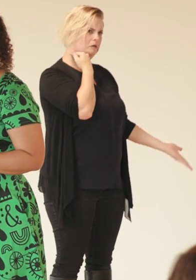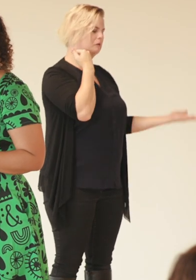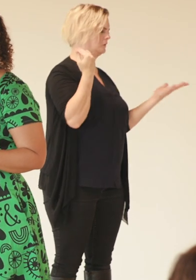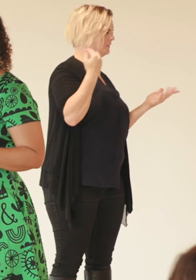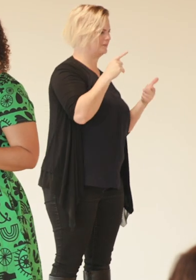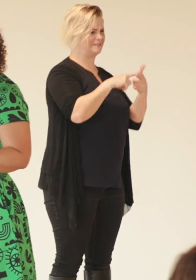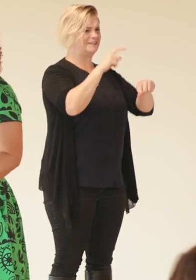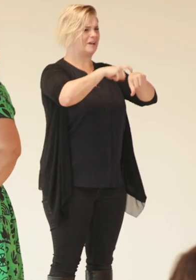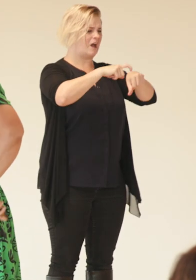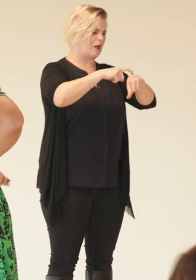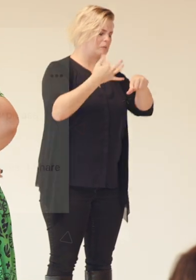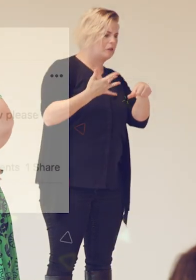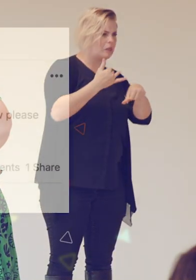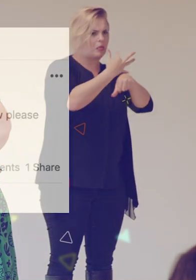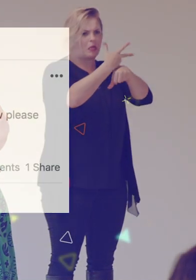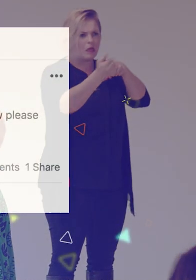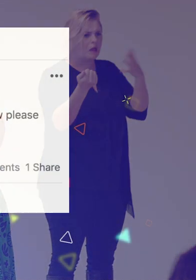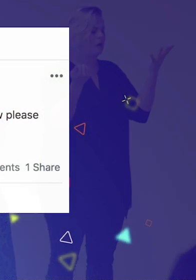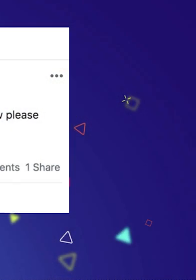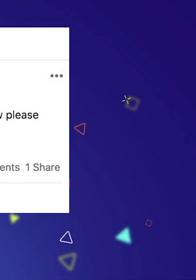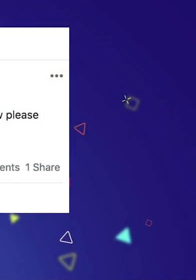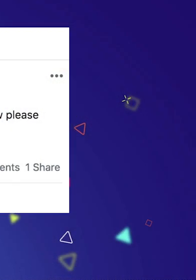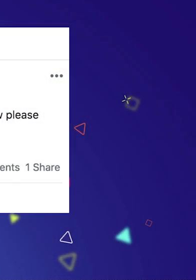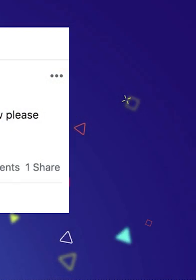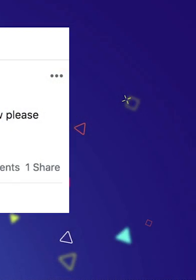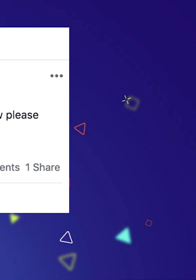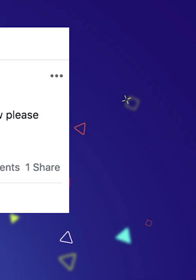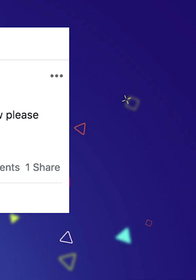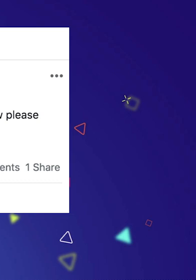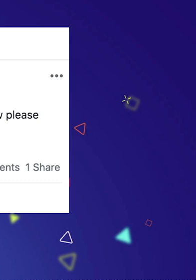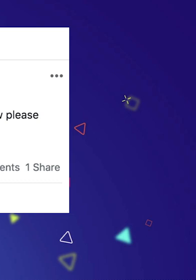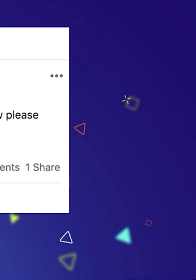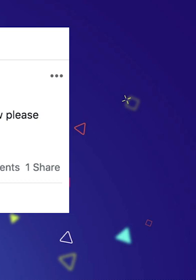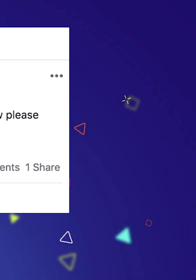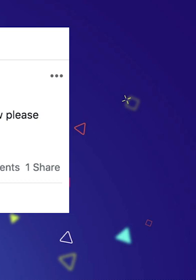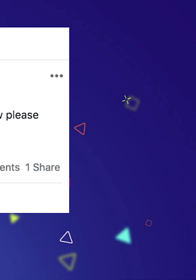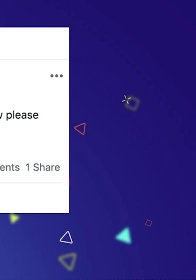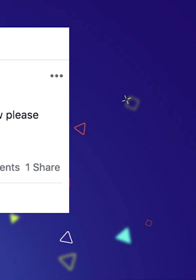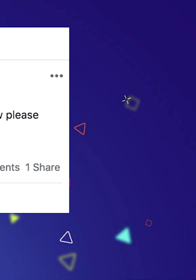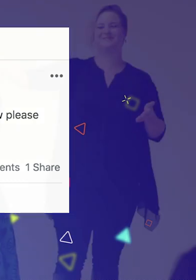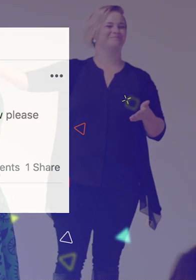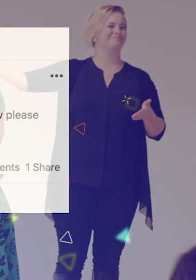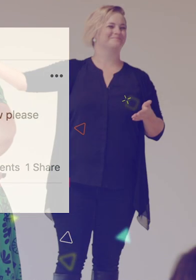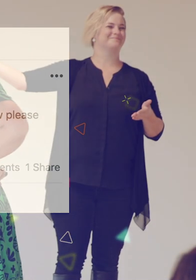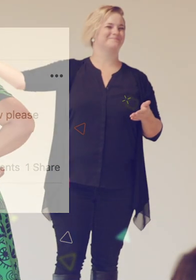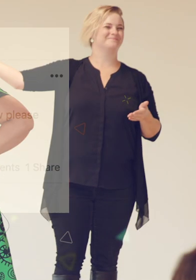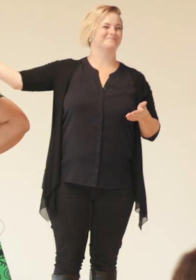You know, I remember writing this. Dear universe, thank you for sending me so many ideas. Now please send me the time and the energy to make them